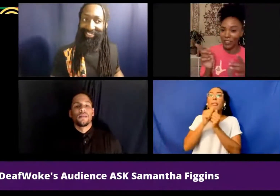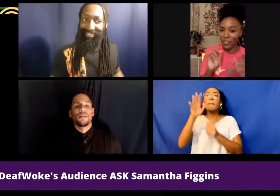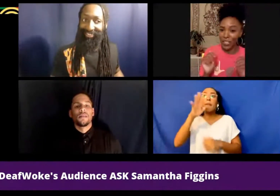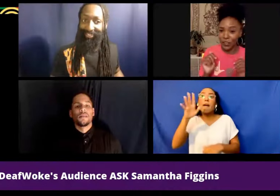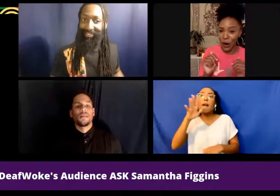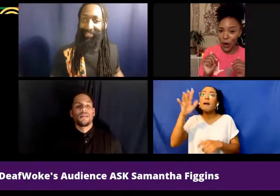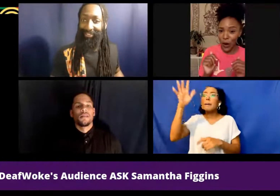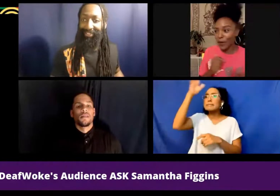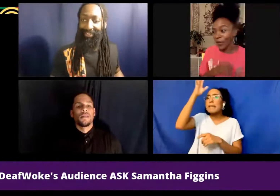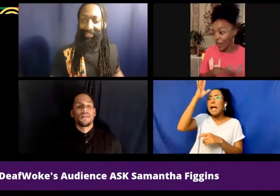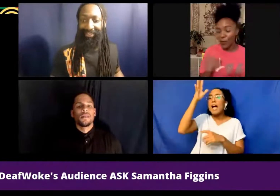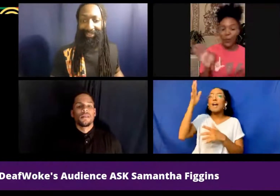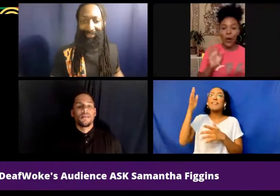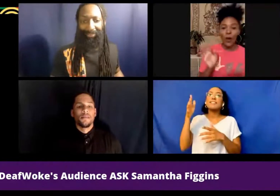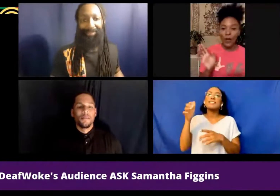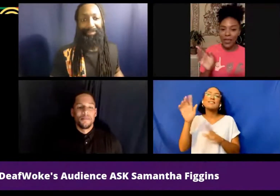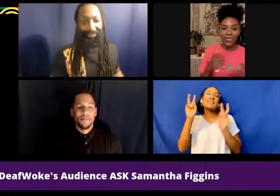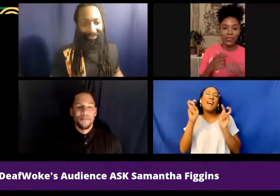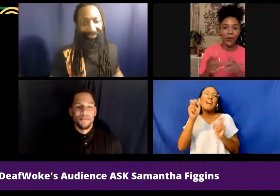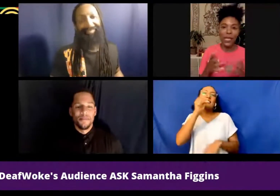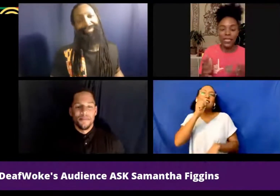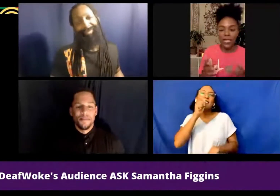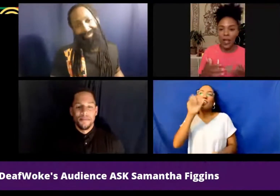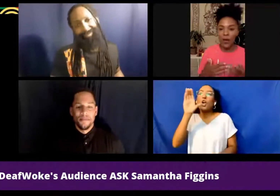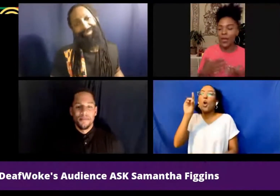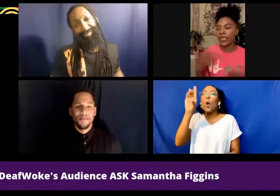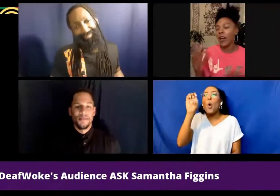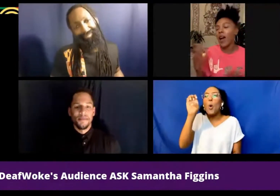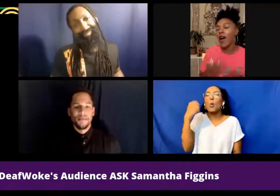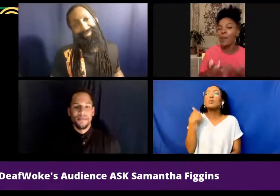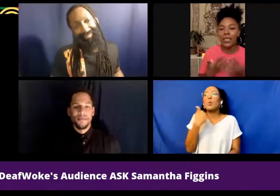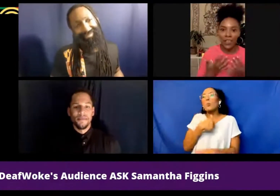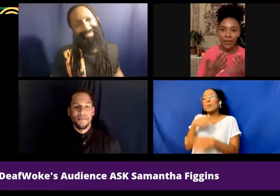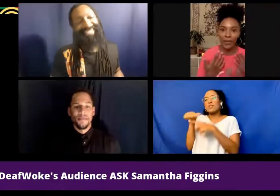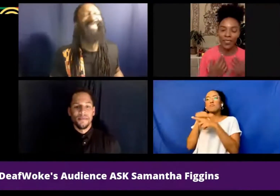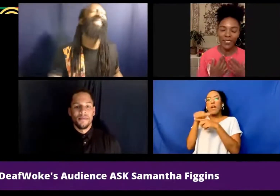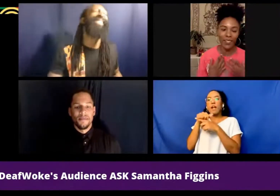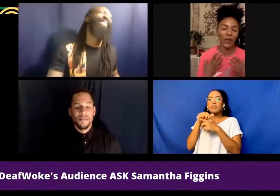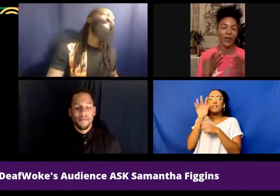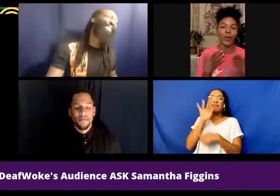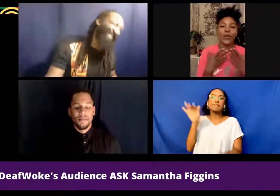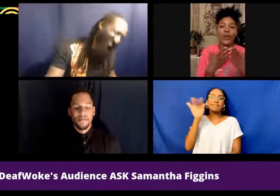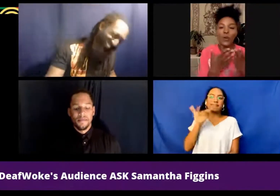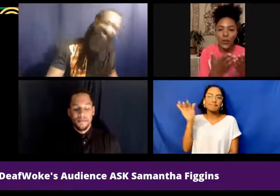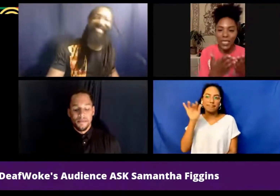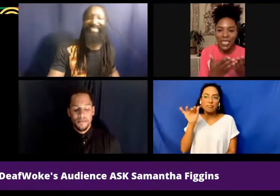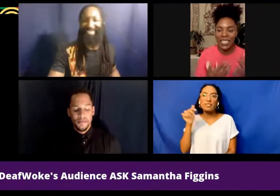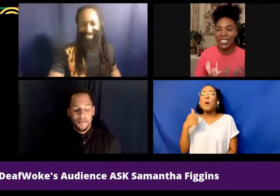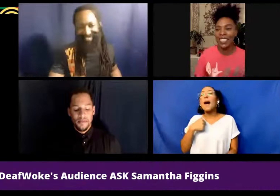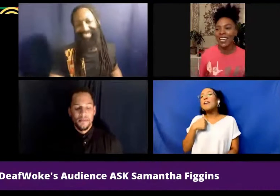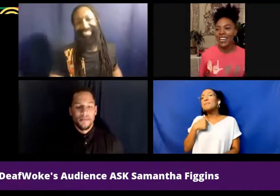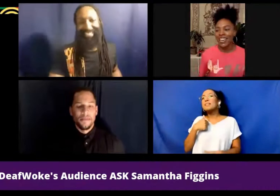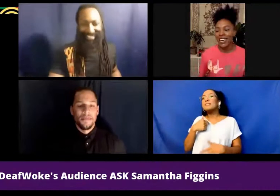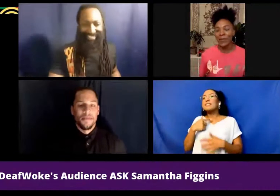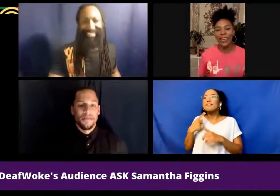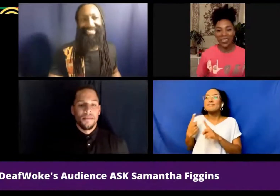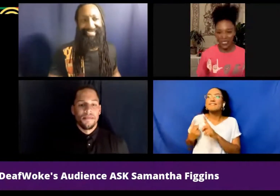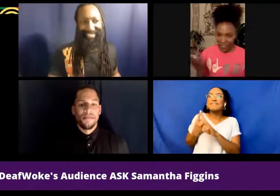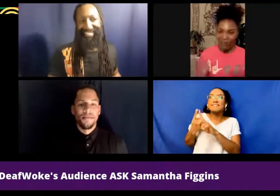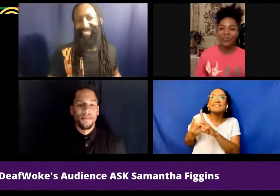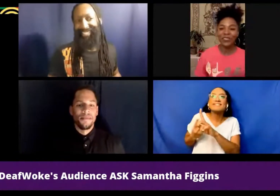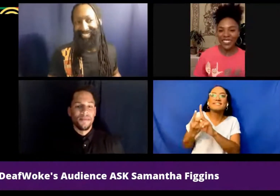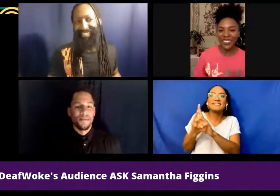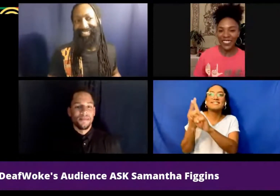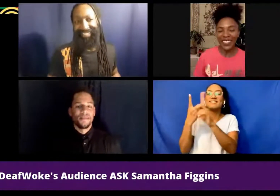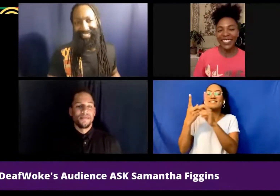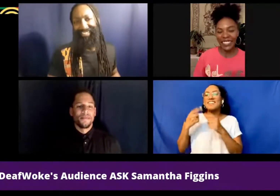like, just secret code. We were always practicing in that way. So I always have been, working towards this. But